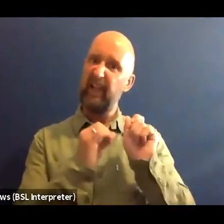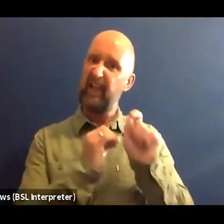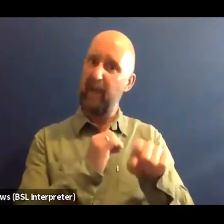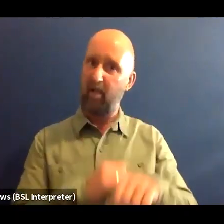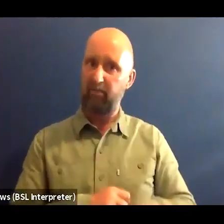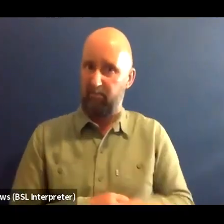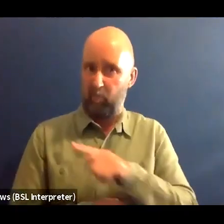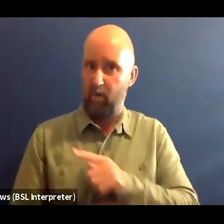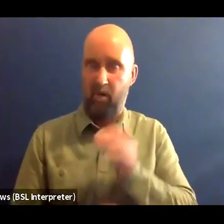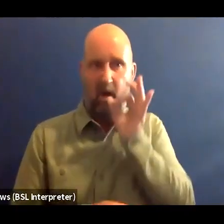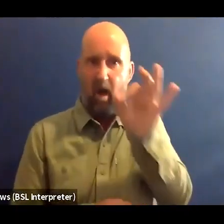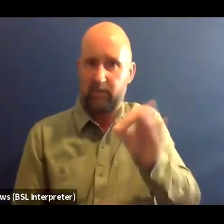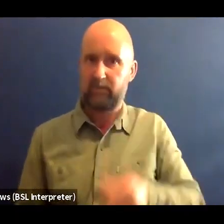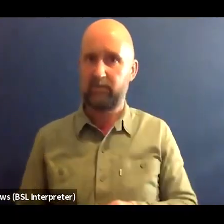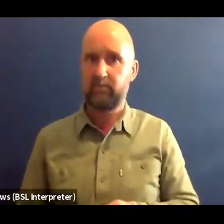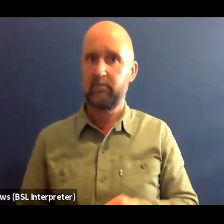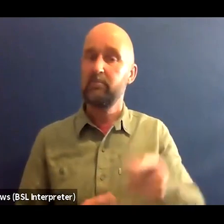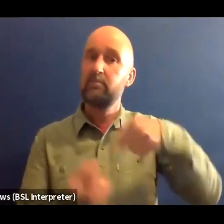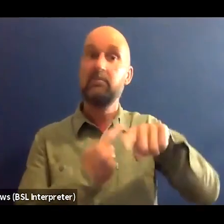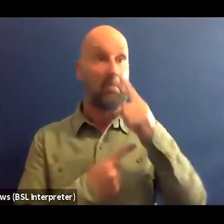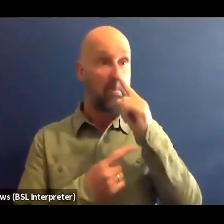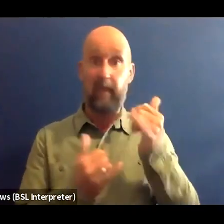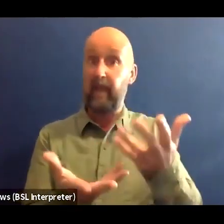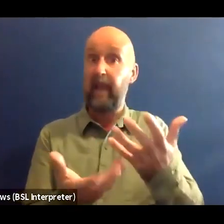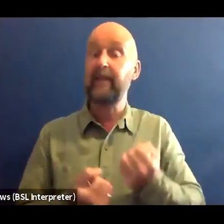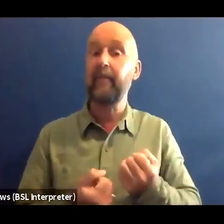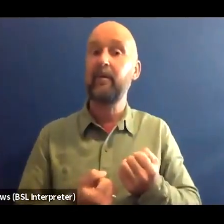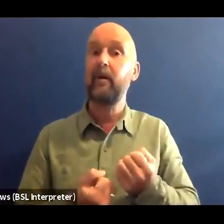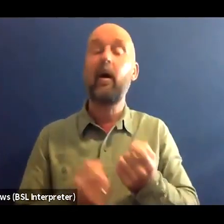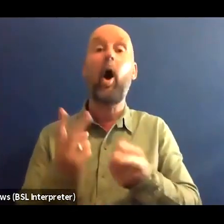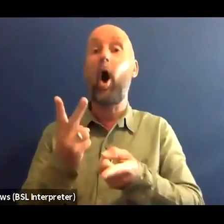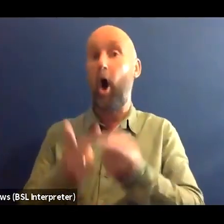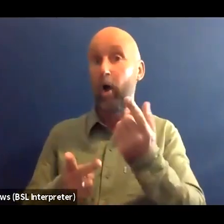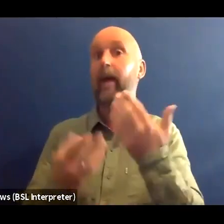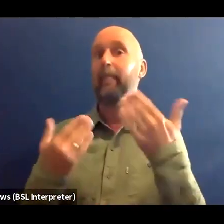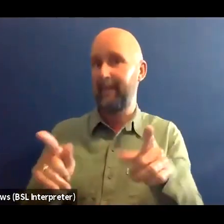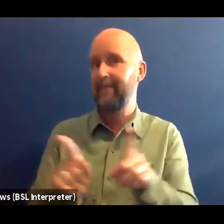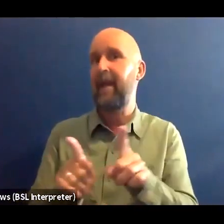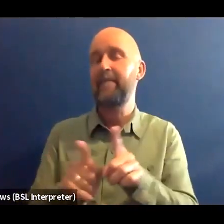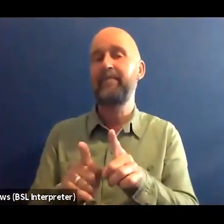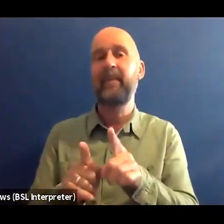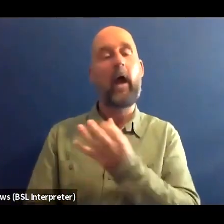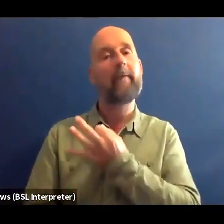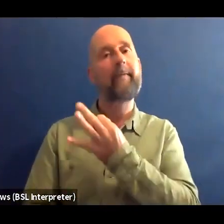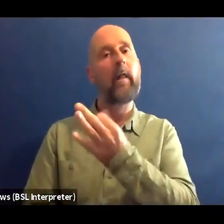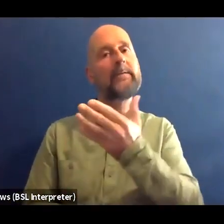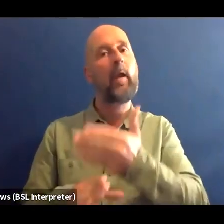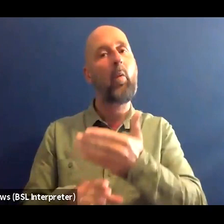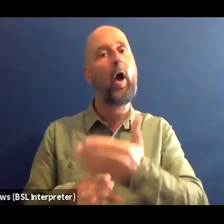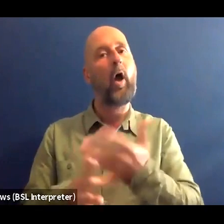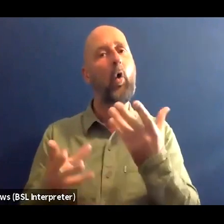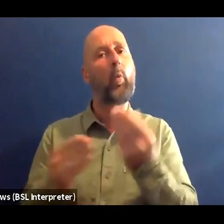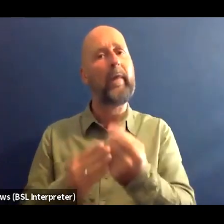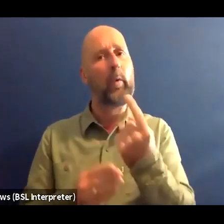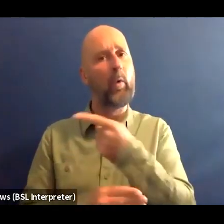if they would accept you. I've done that for other things as well. I did some volunteering with